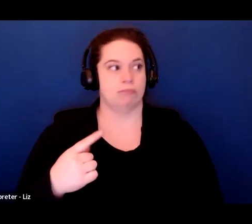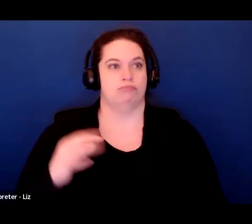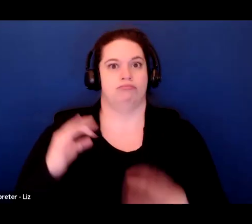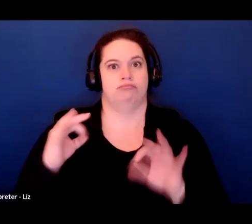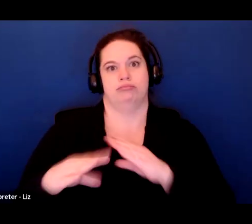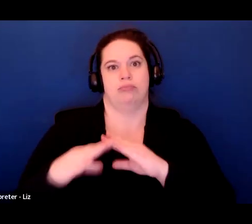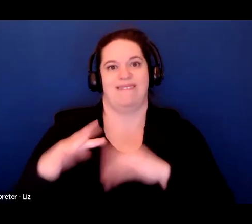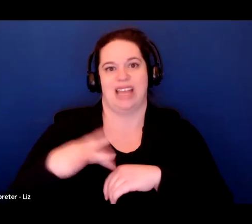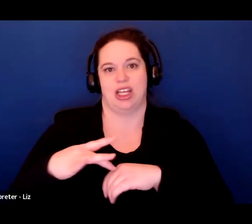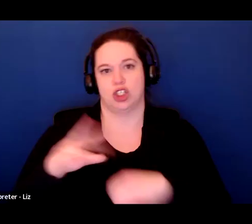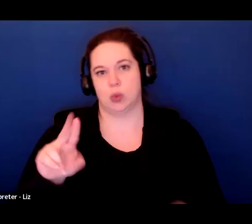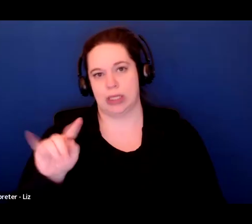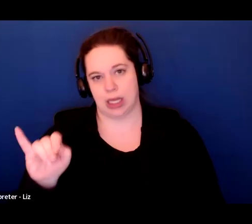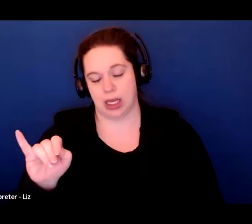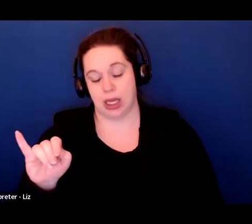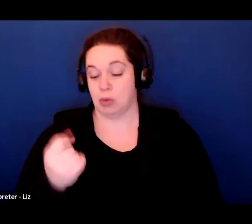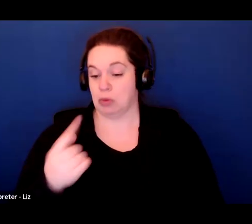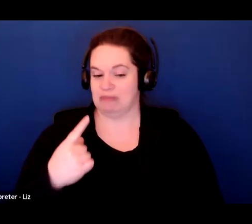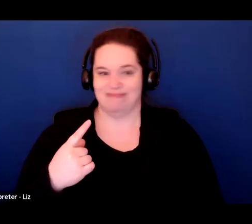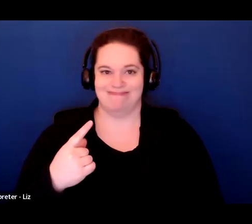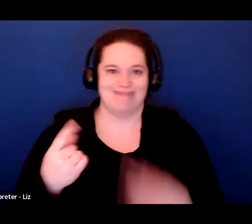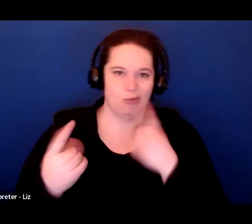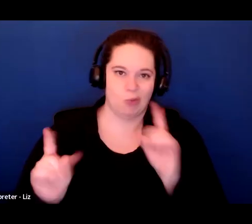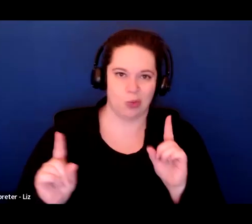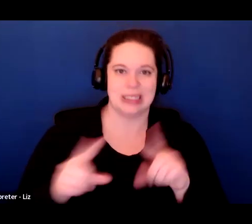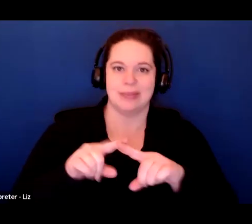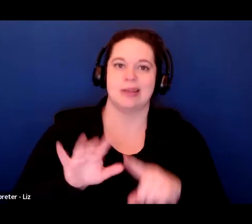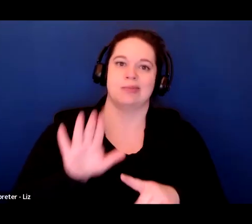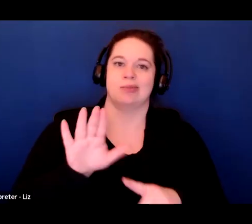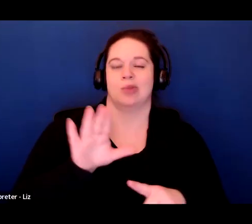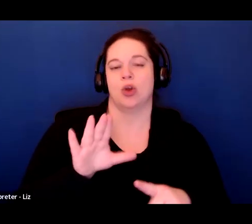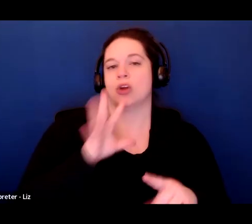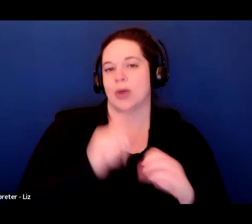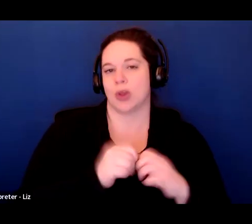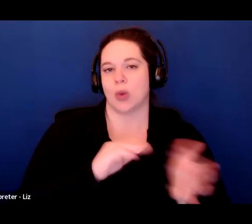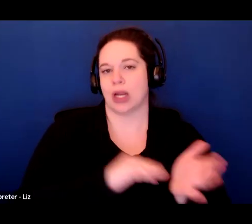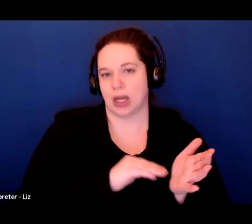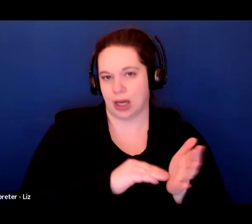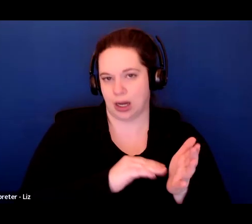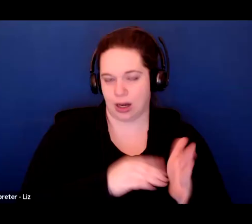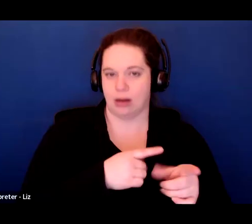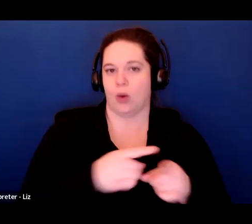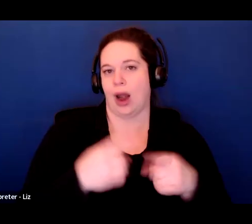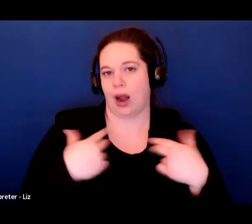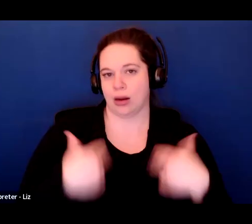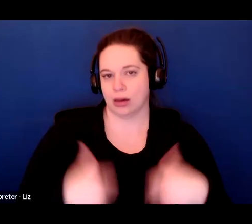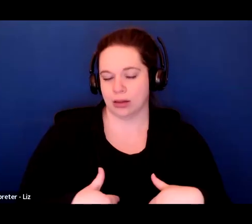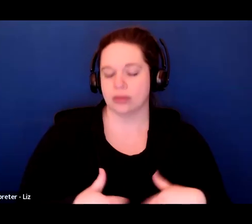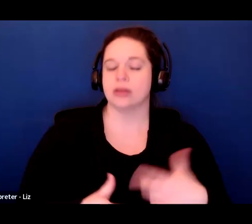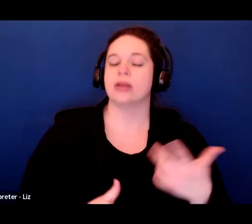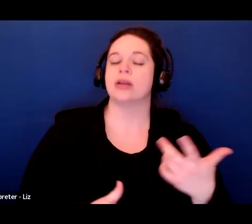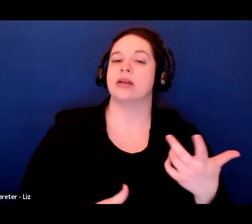infections. There are other people who don't. So you need to talk to your healthcare professional because you don't want to try all these